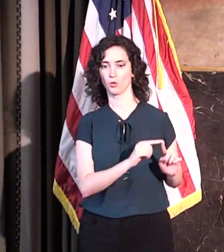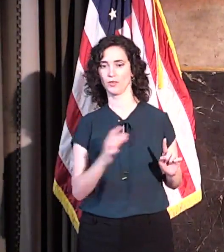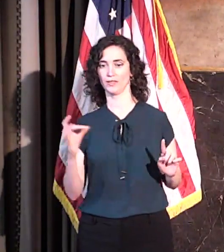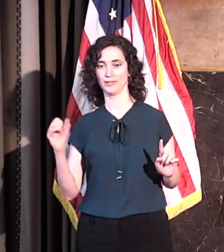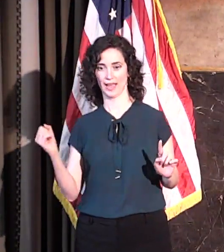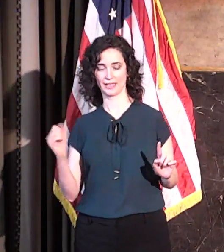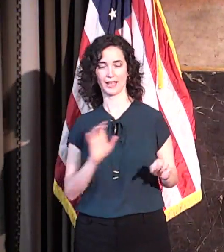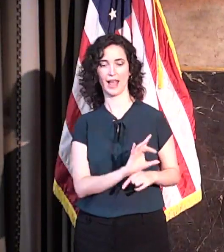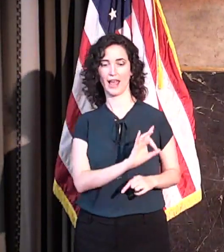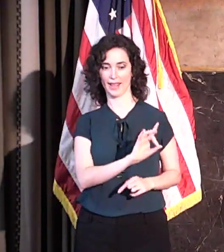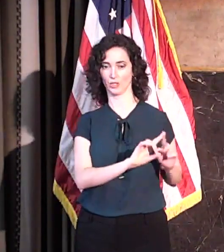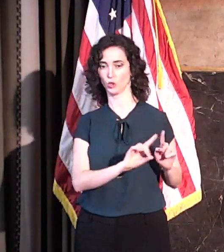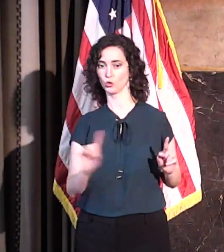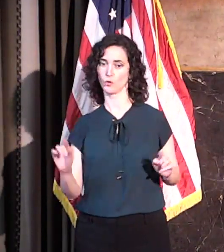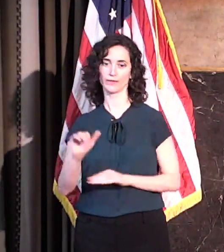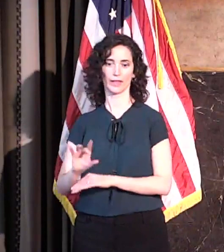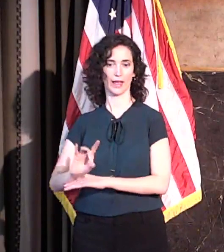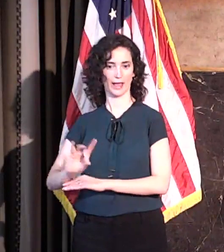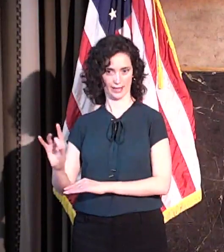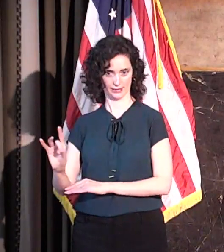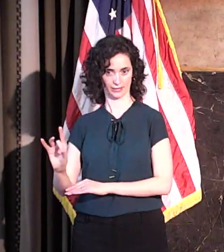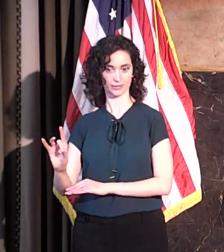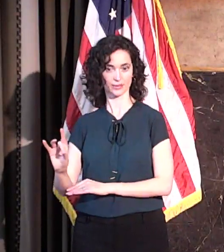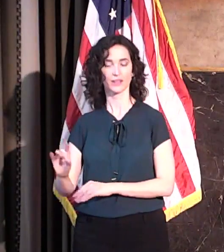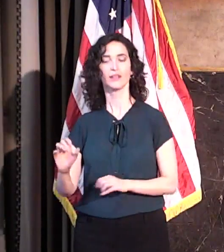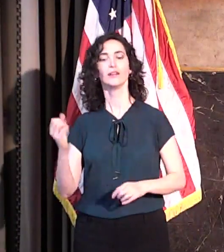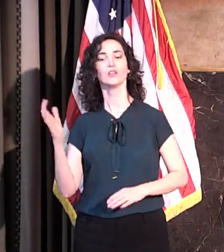Sunday. I'm going to give you the number again. It's